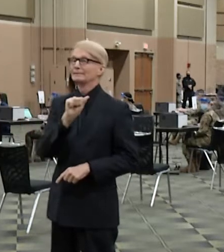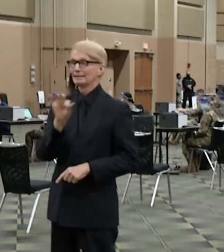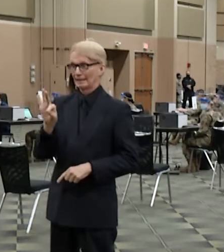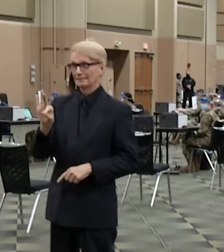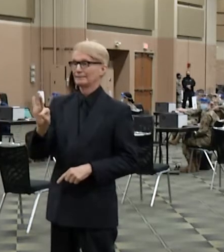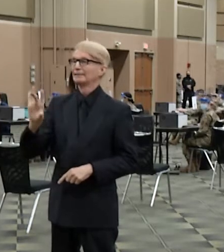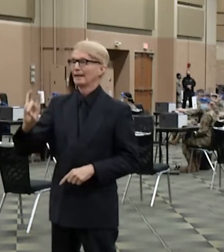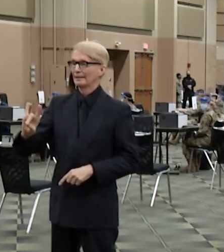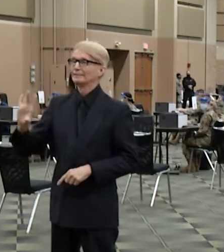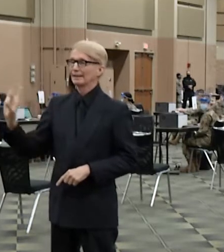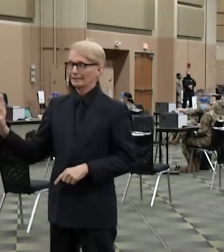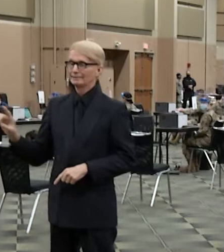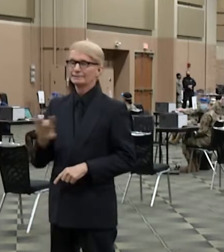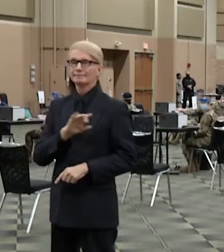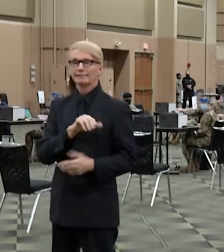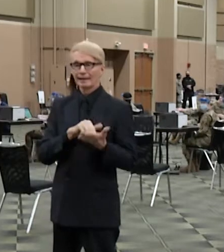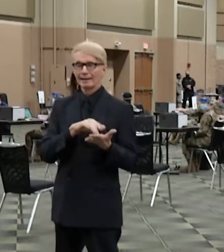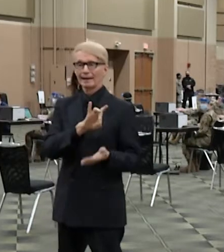833-308-1988.